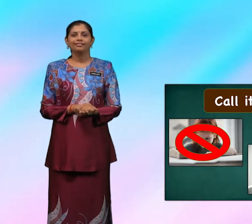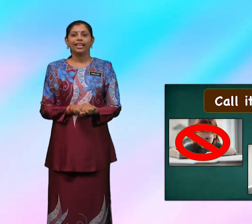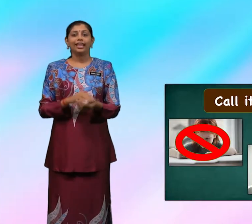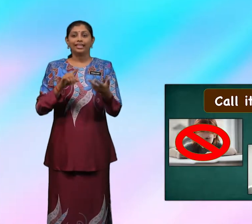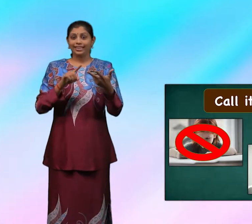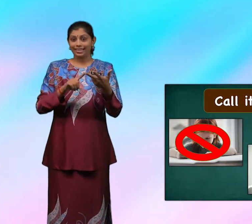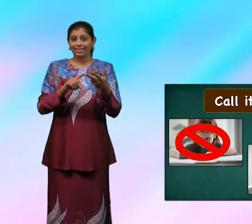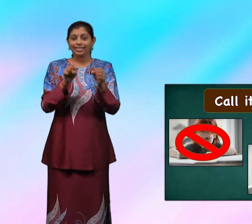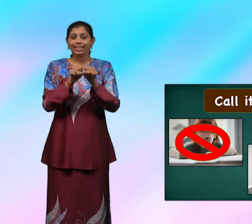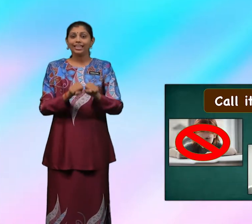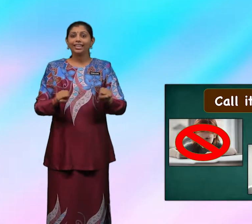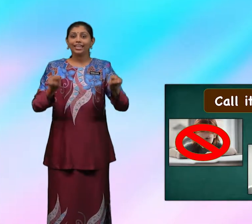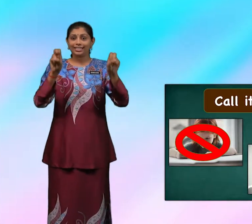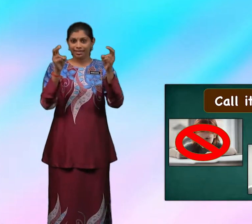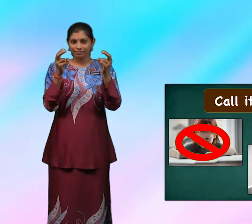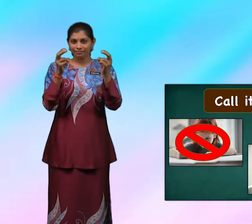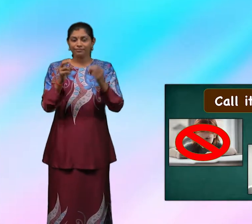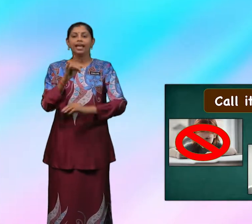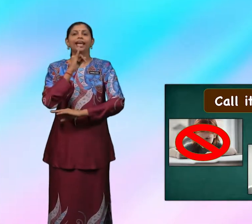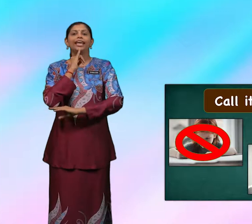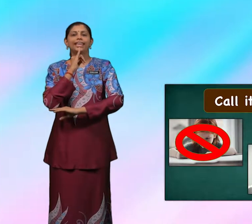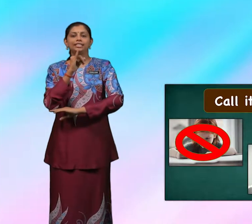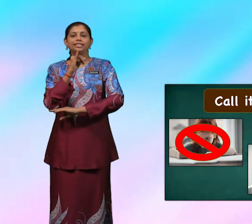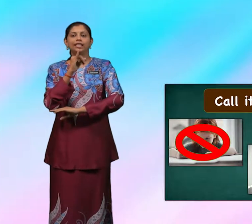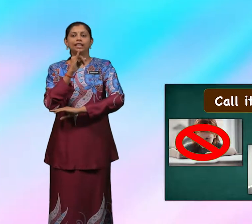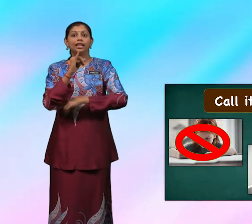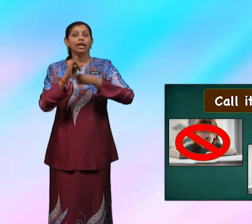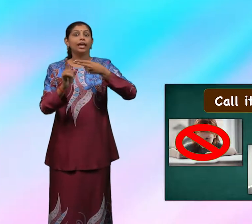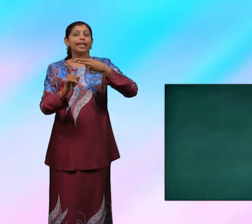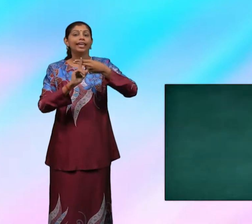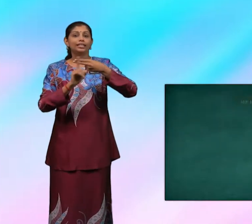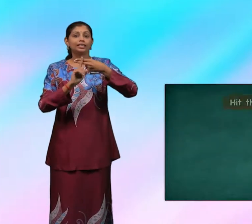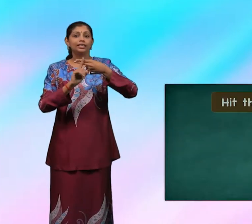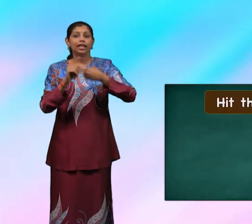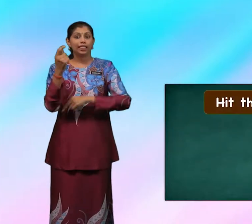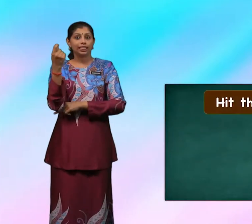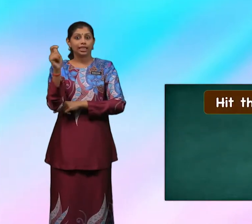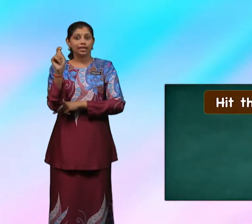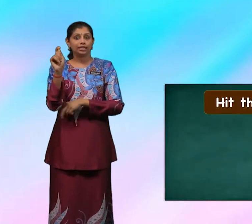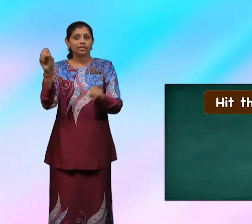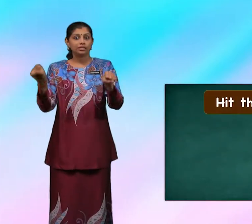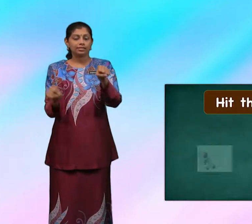And the third idiom is hit the